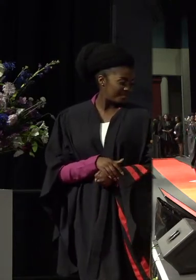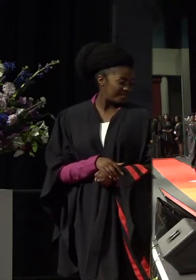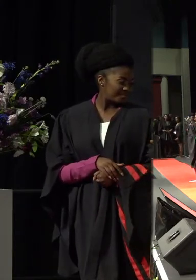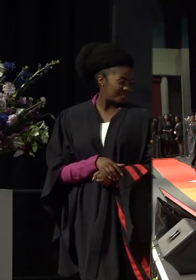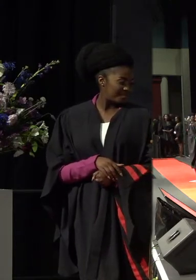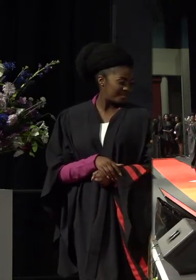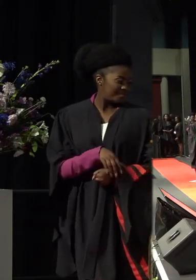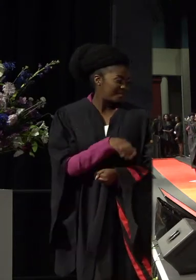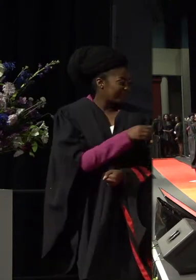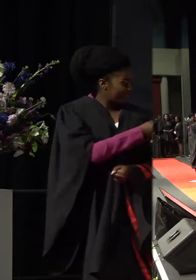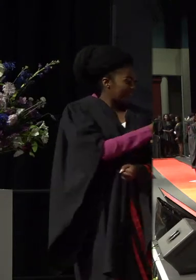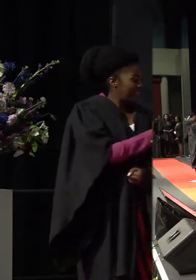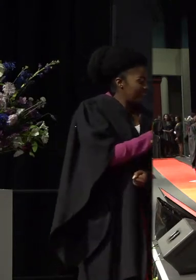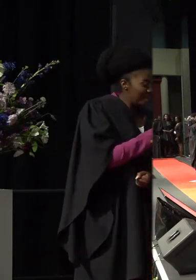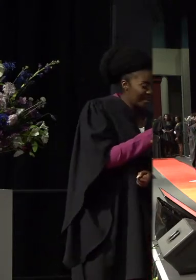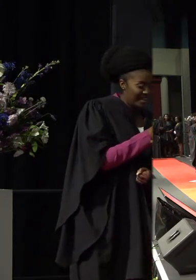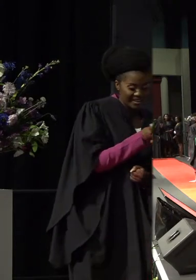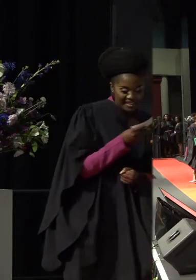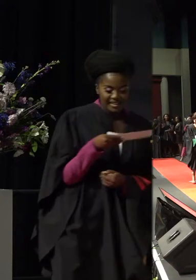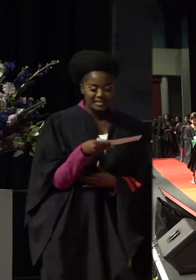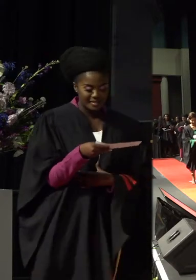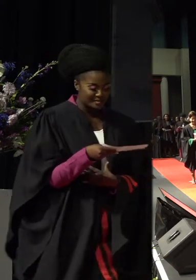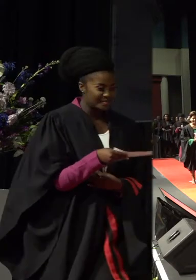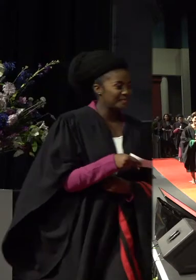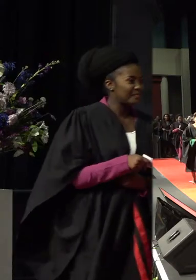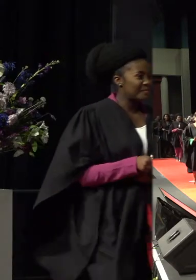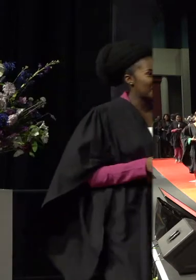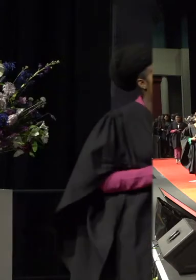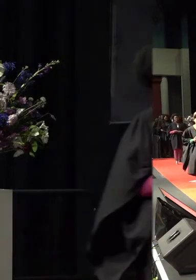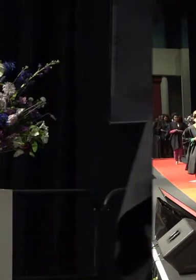Londeka Faith Mvelase.